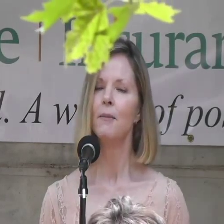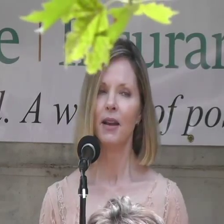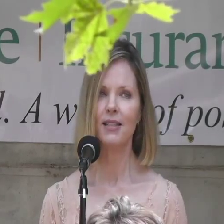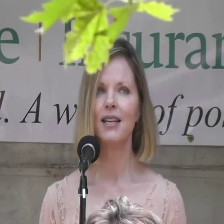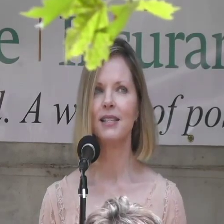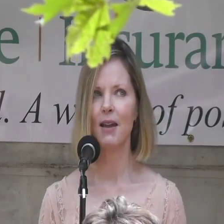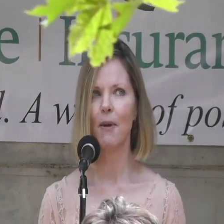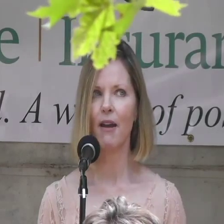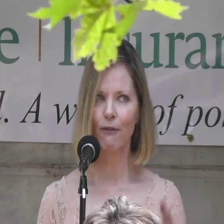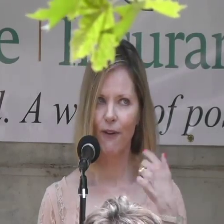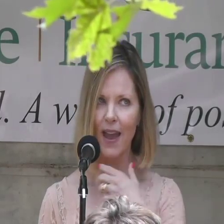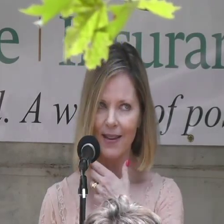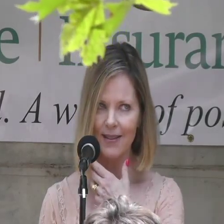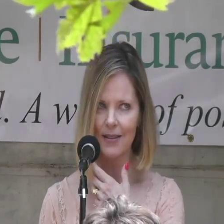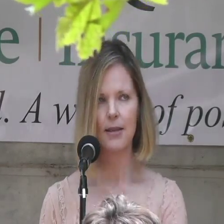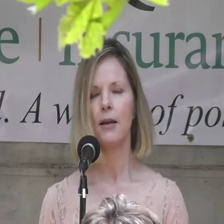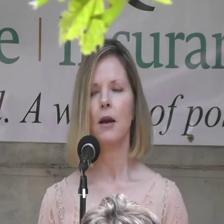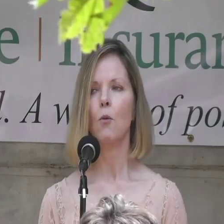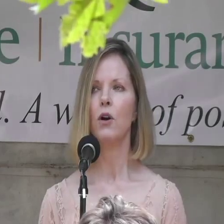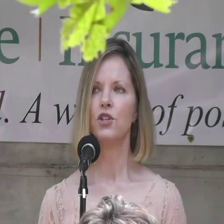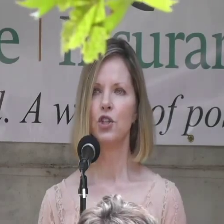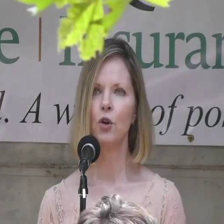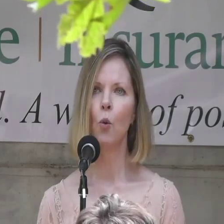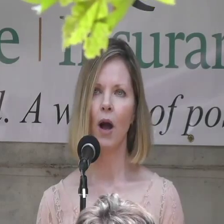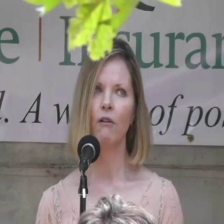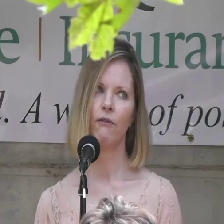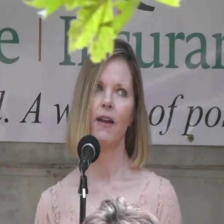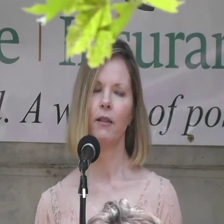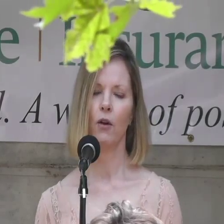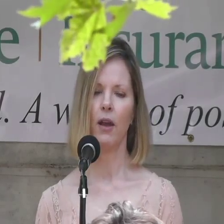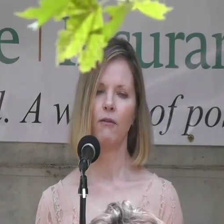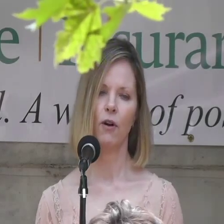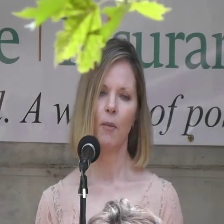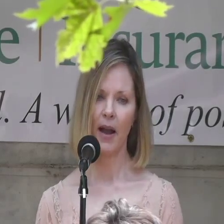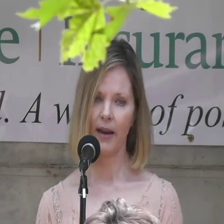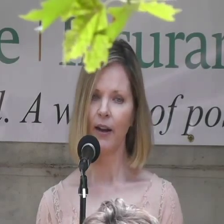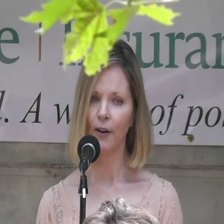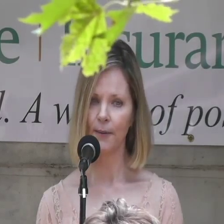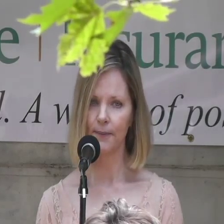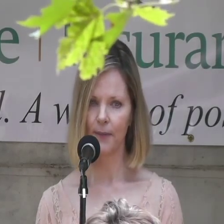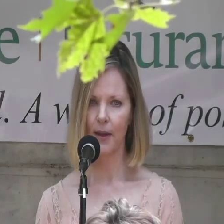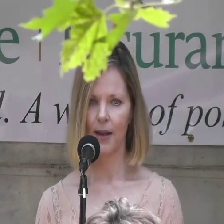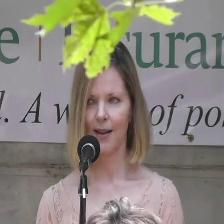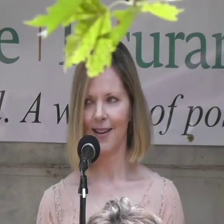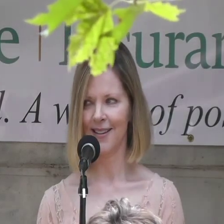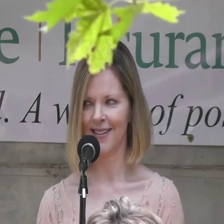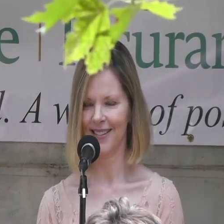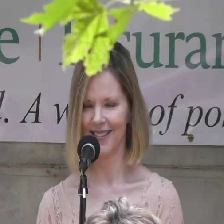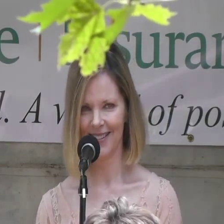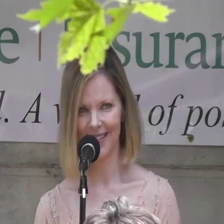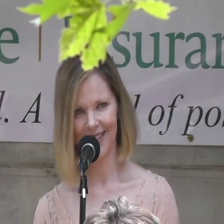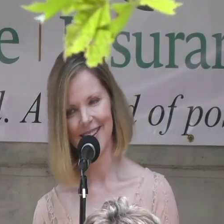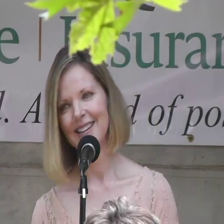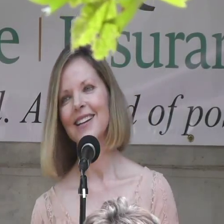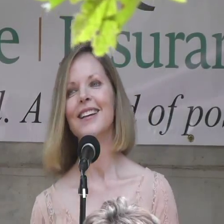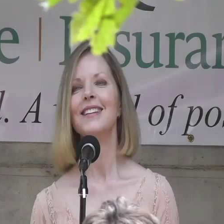pounds." Because they said my face was too well-fed looking for a pioneer.